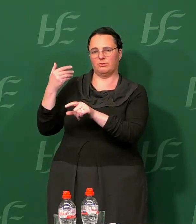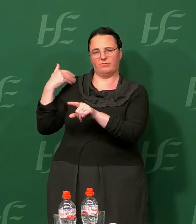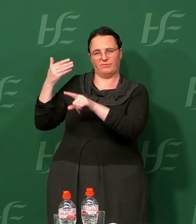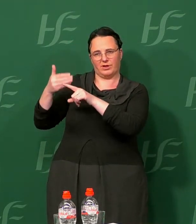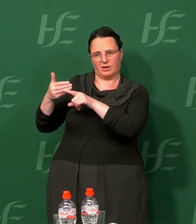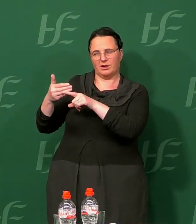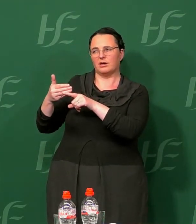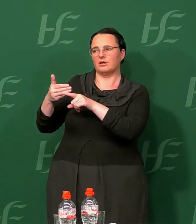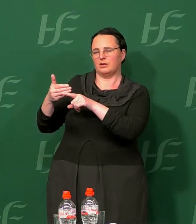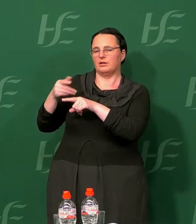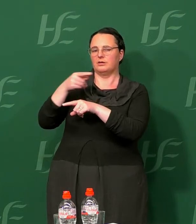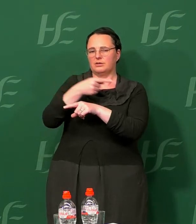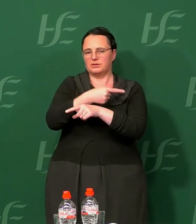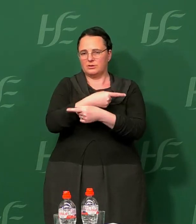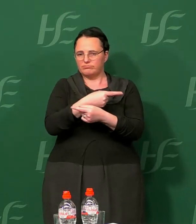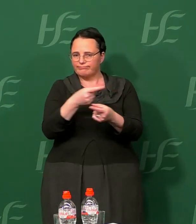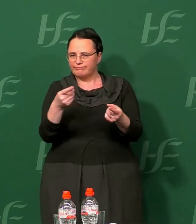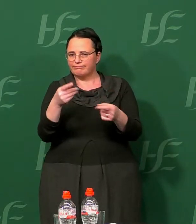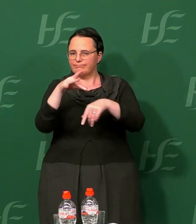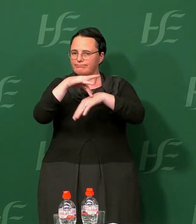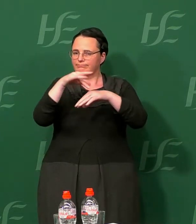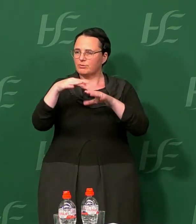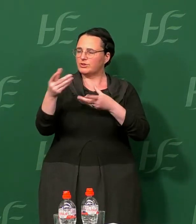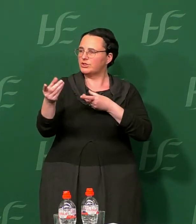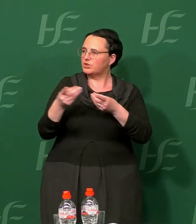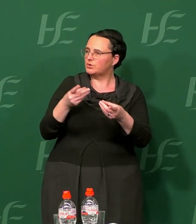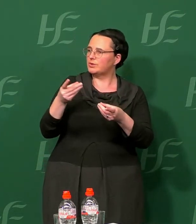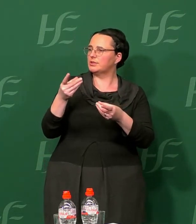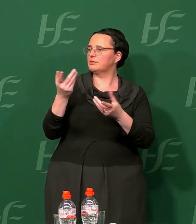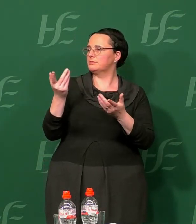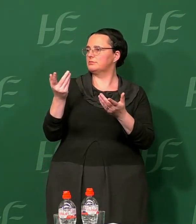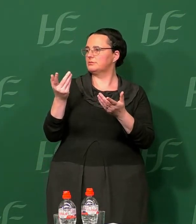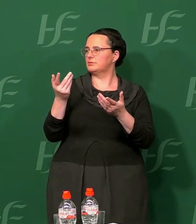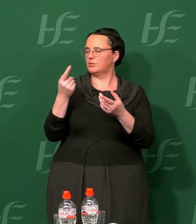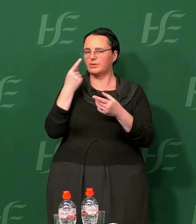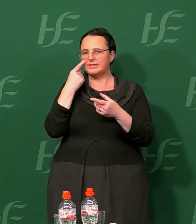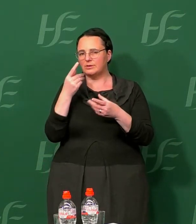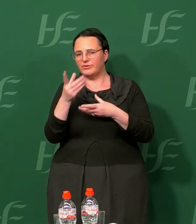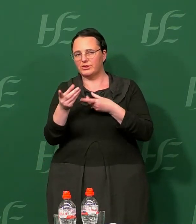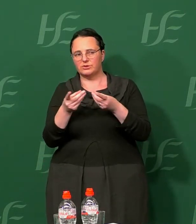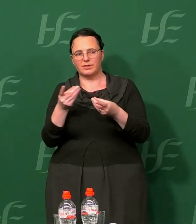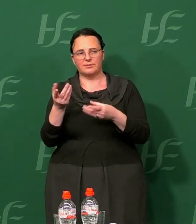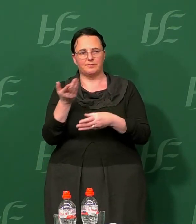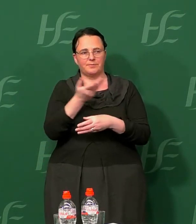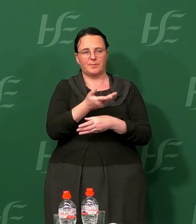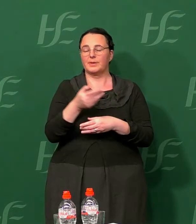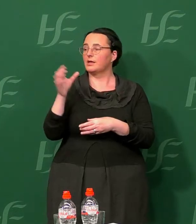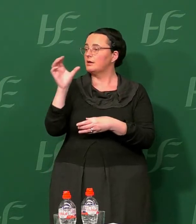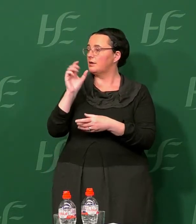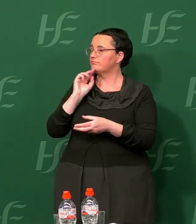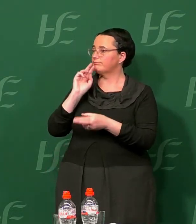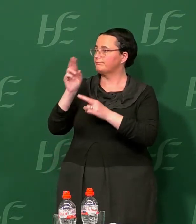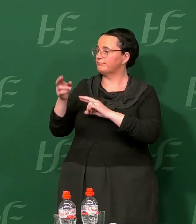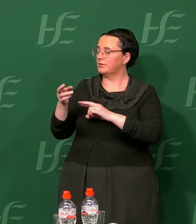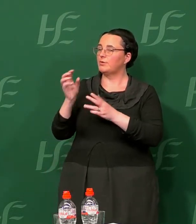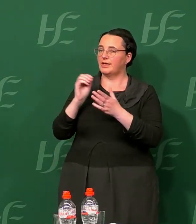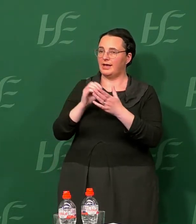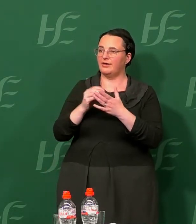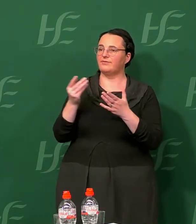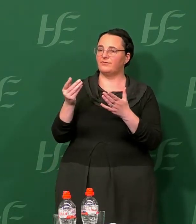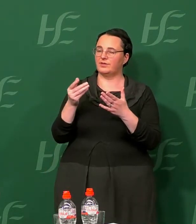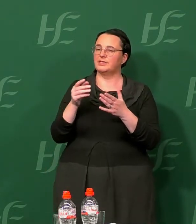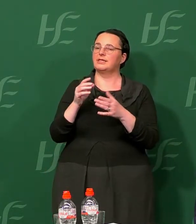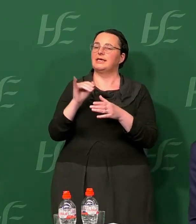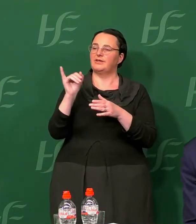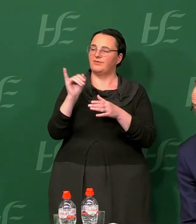effects in hospitals? When around, in terms of week or month, would we see those? We We already have substantial infection prevention